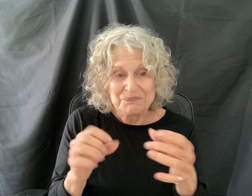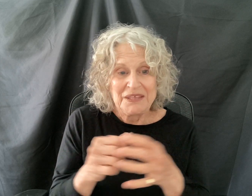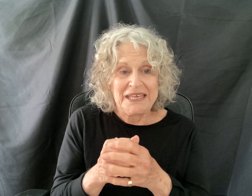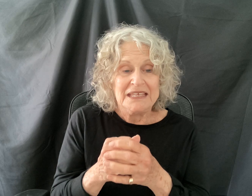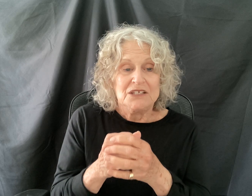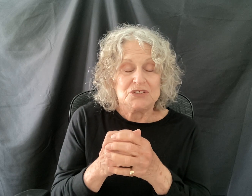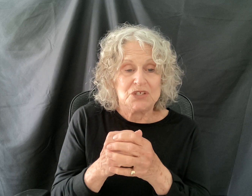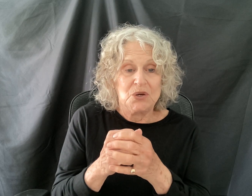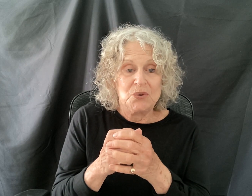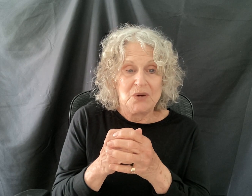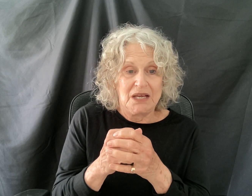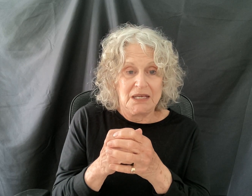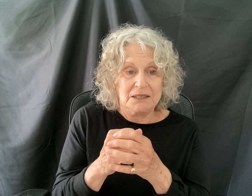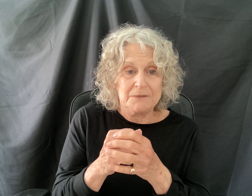Okay, so